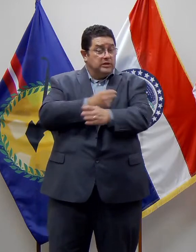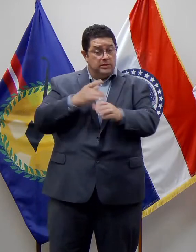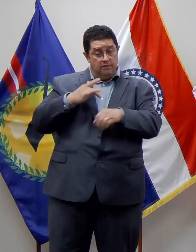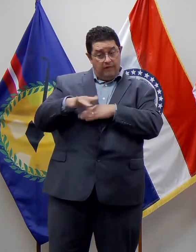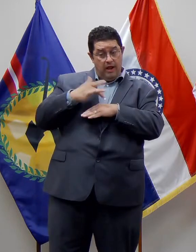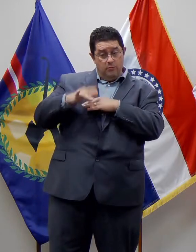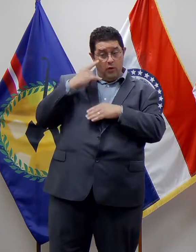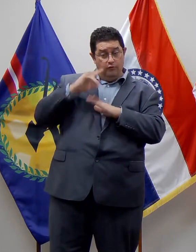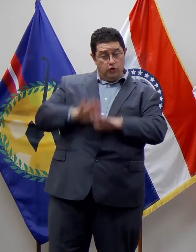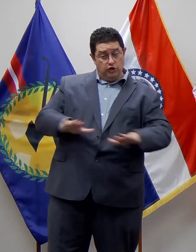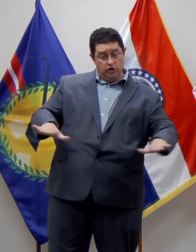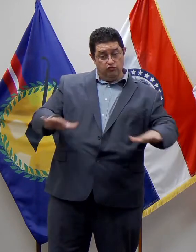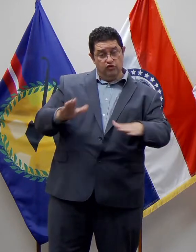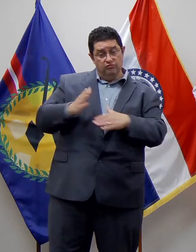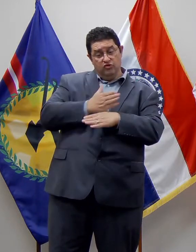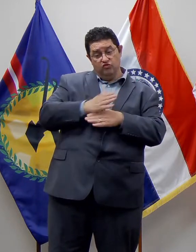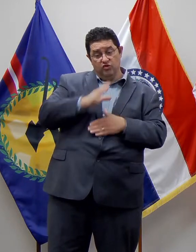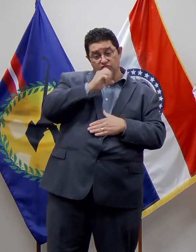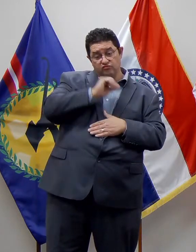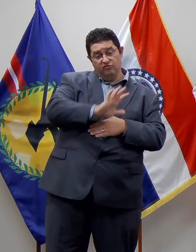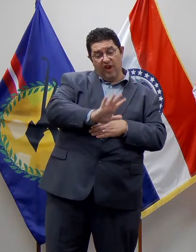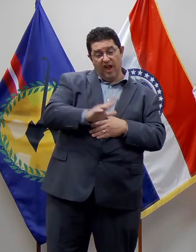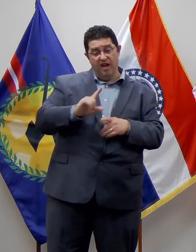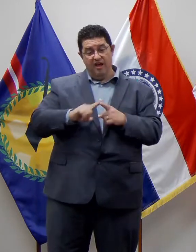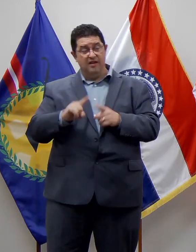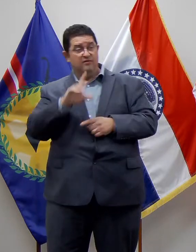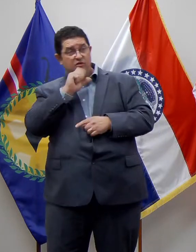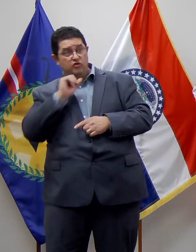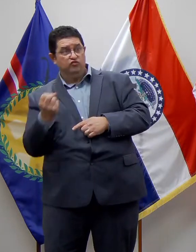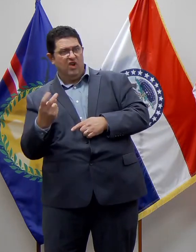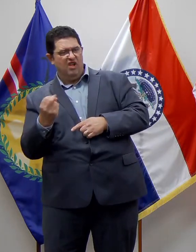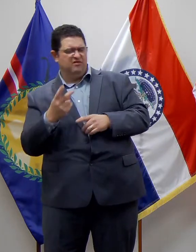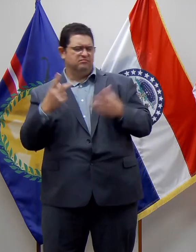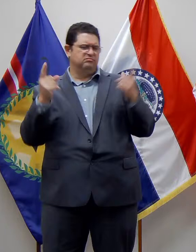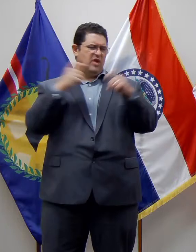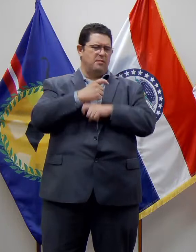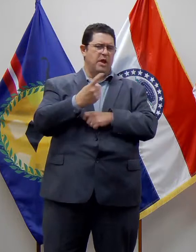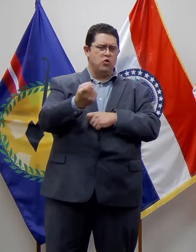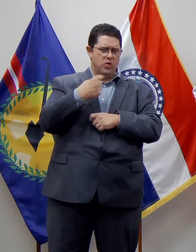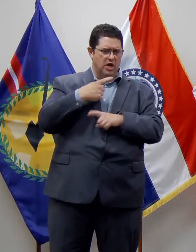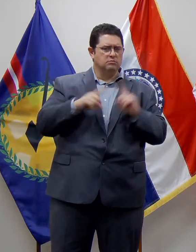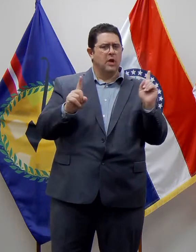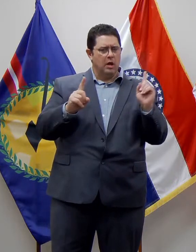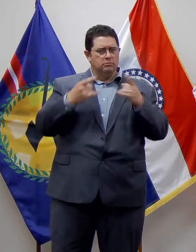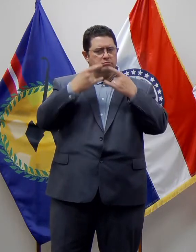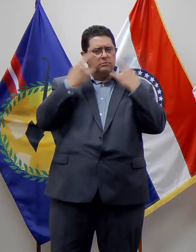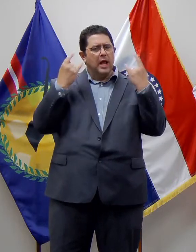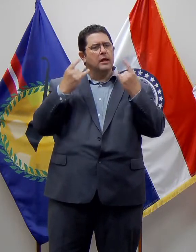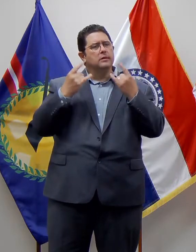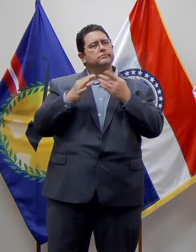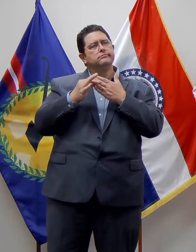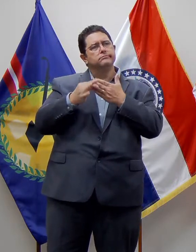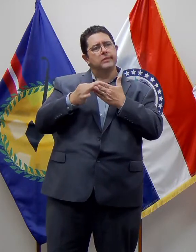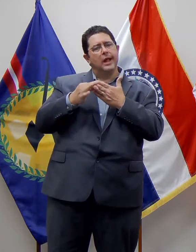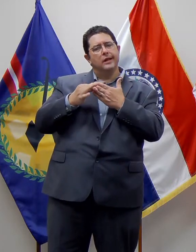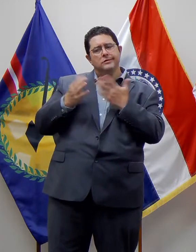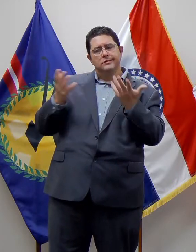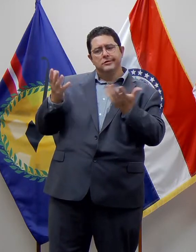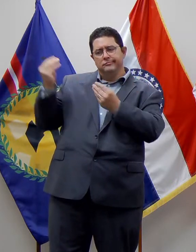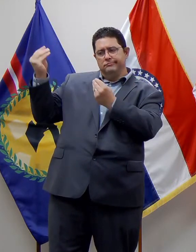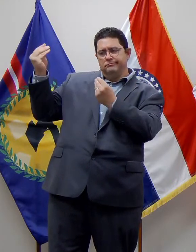to children between the age of 5 and 12. It's a complex question, but the mask guidance is directed